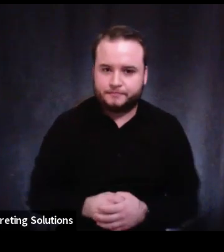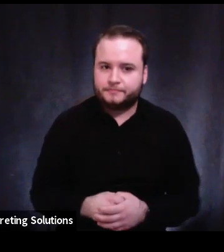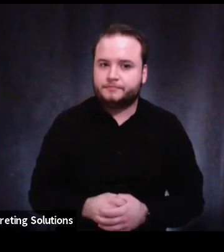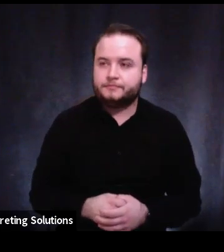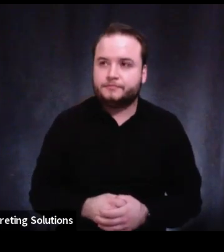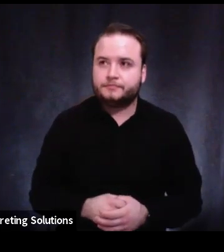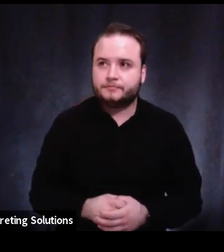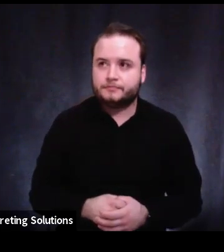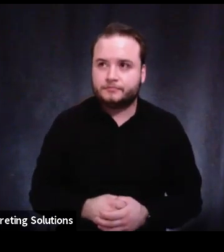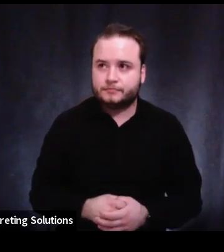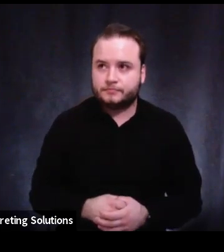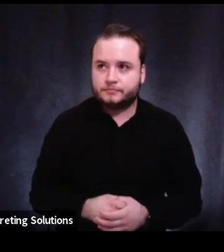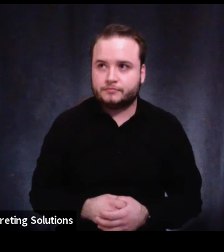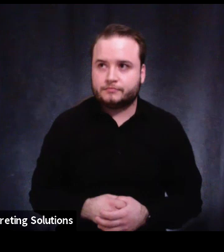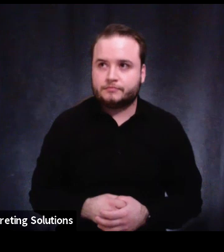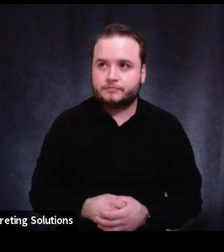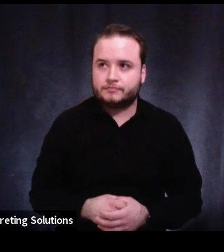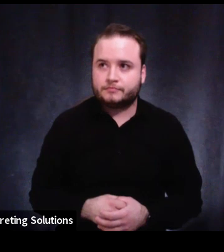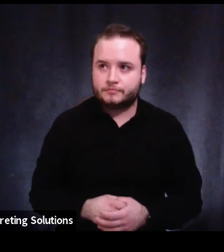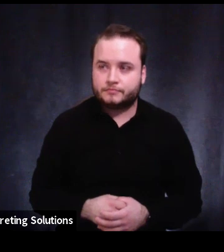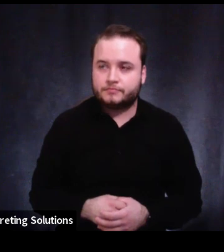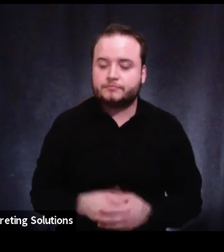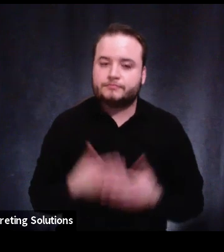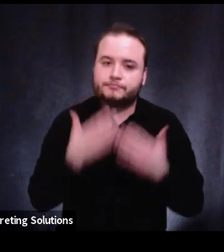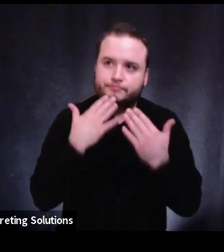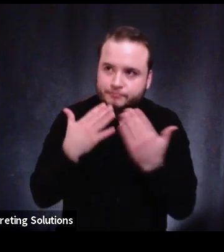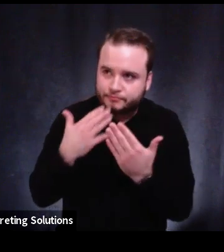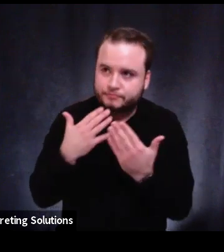long, and to the other reporters too. Thank you.